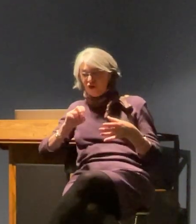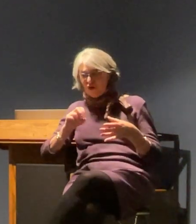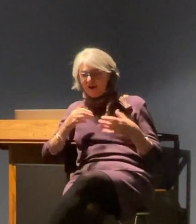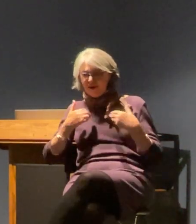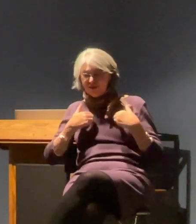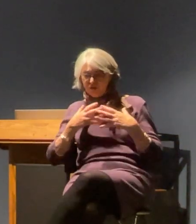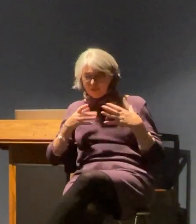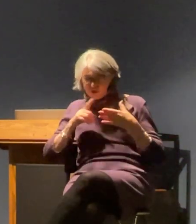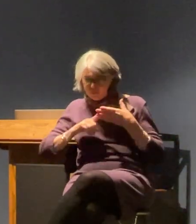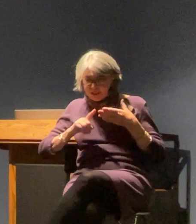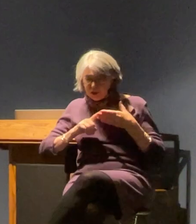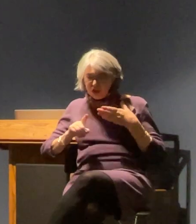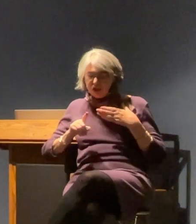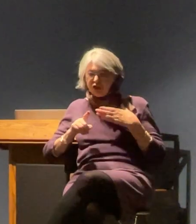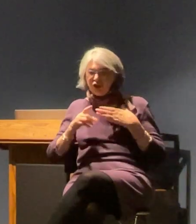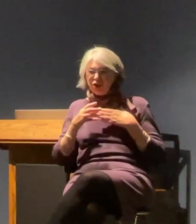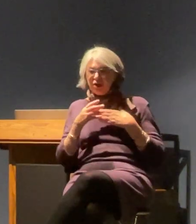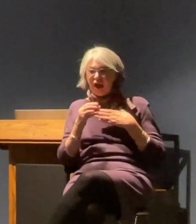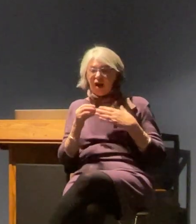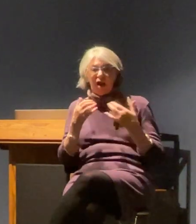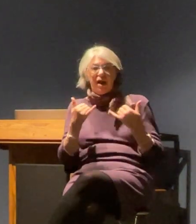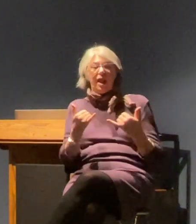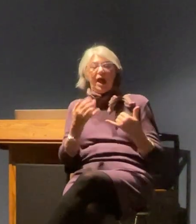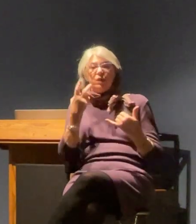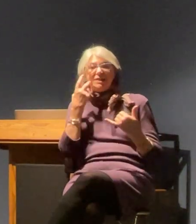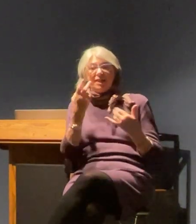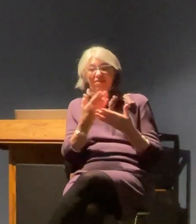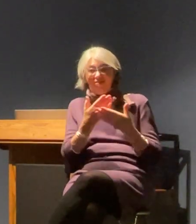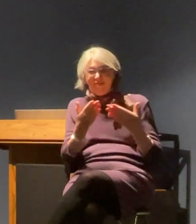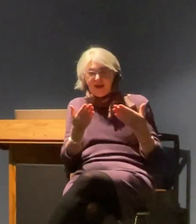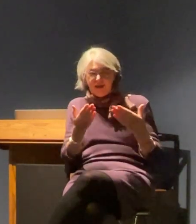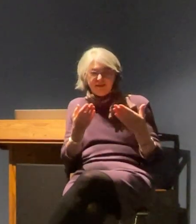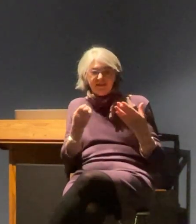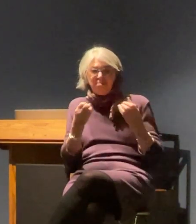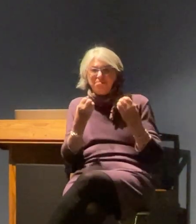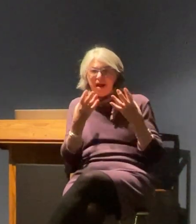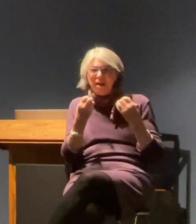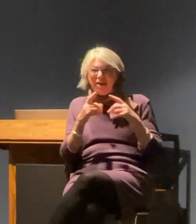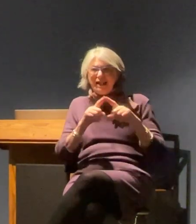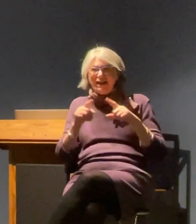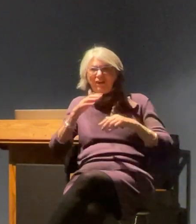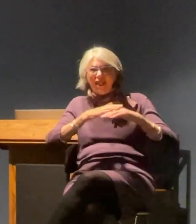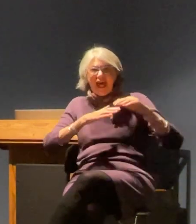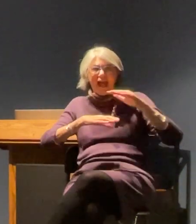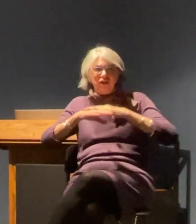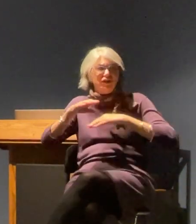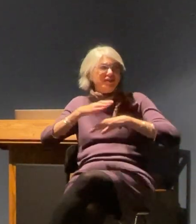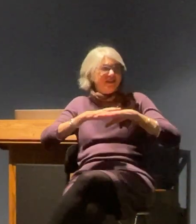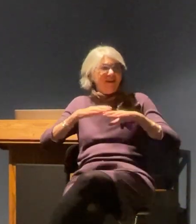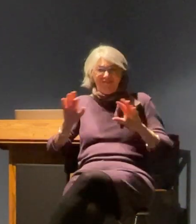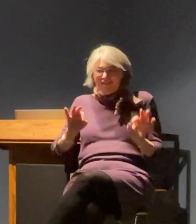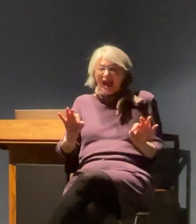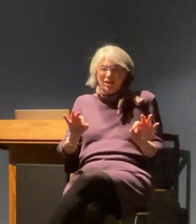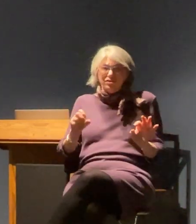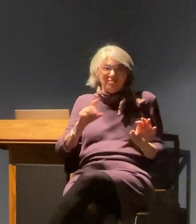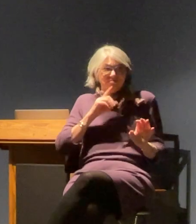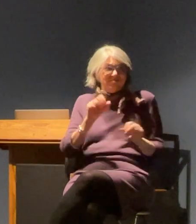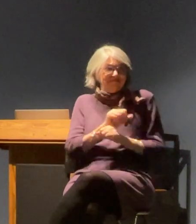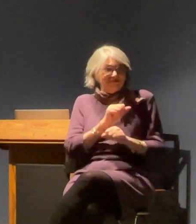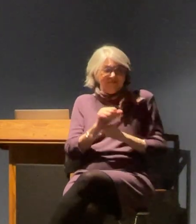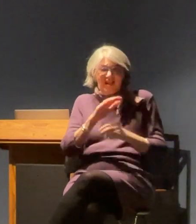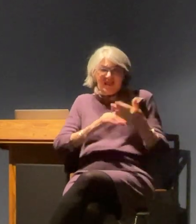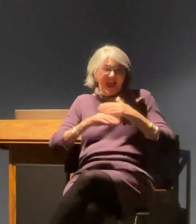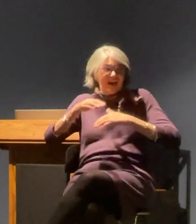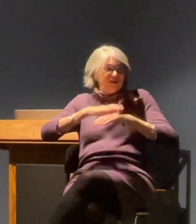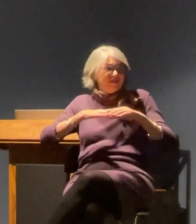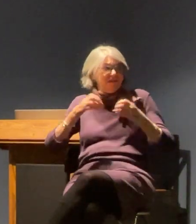done so much research, and I now see things as multi-layered, right? Which fashion is multi-layered. There's a lot